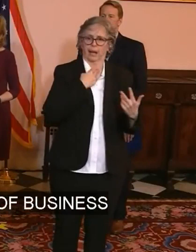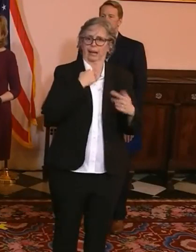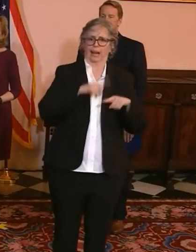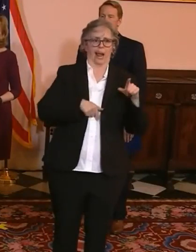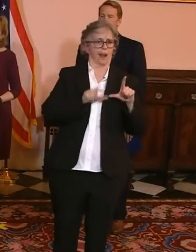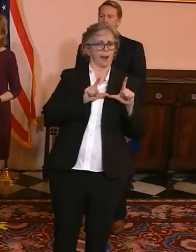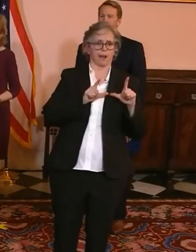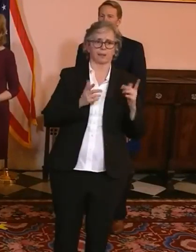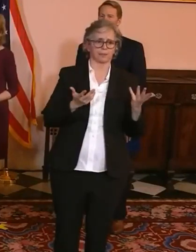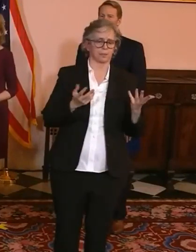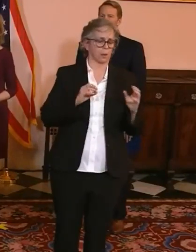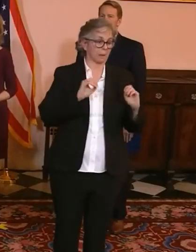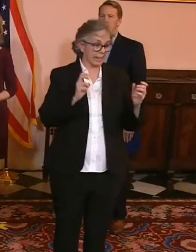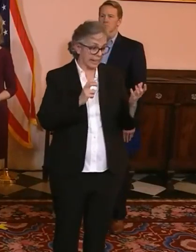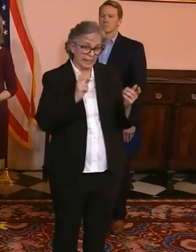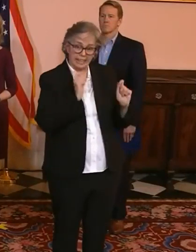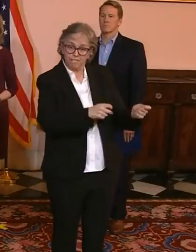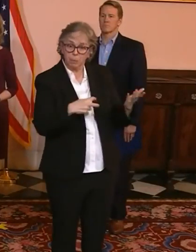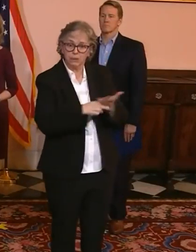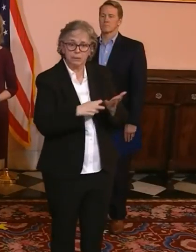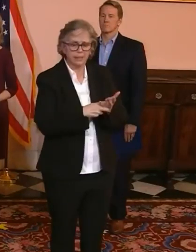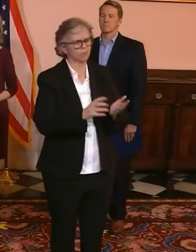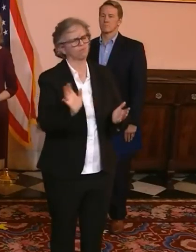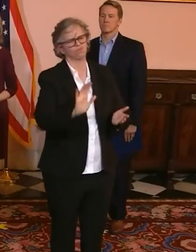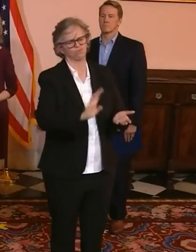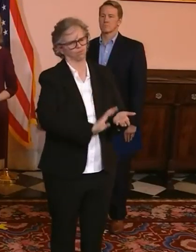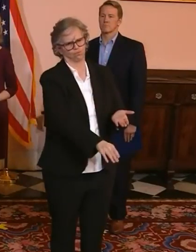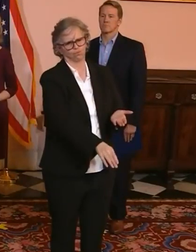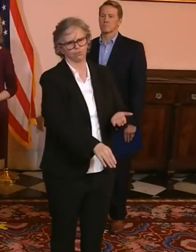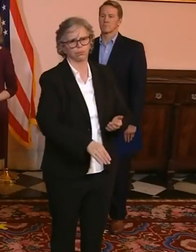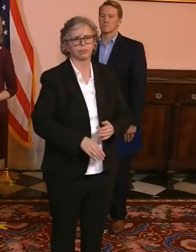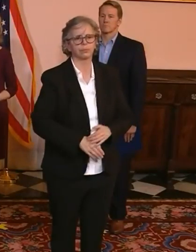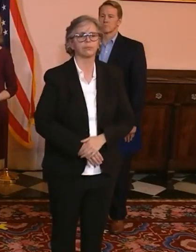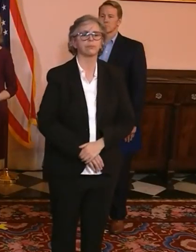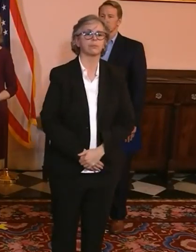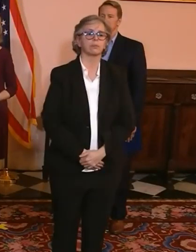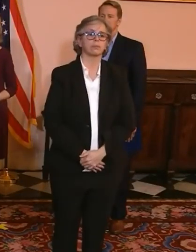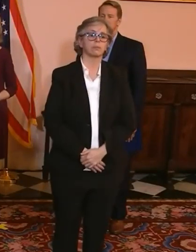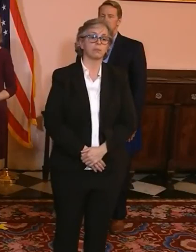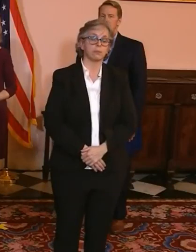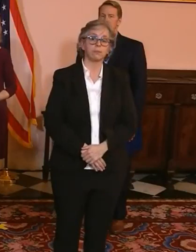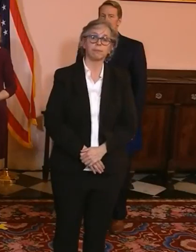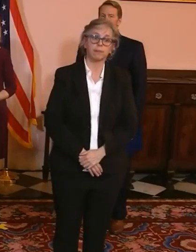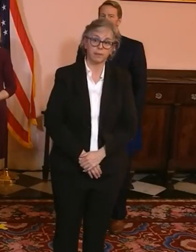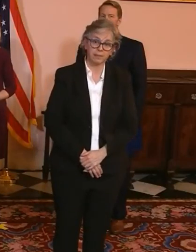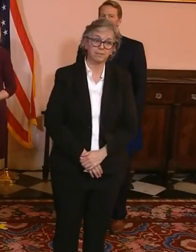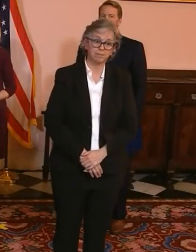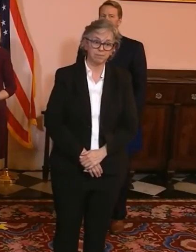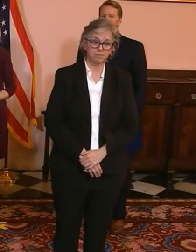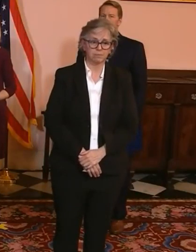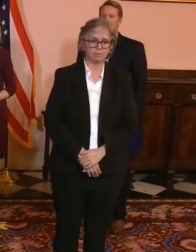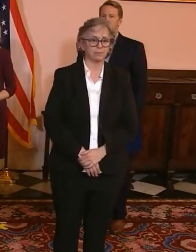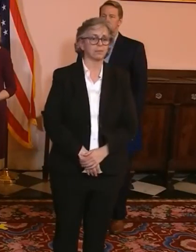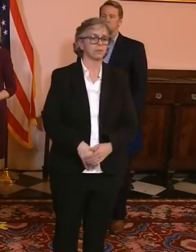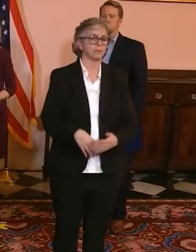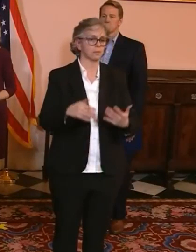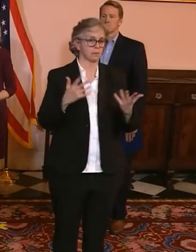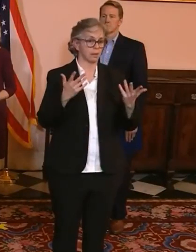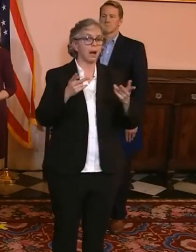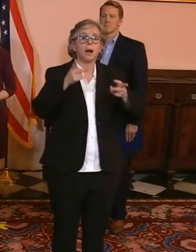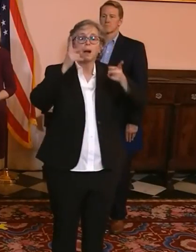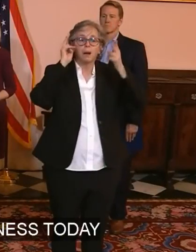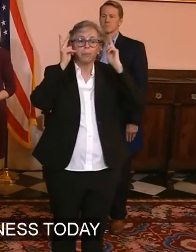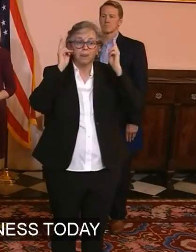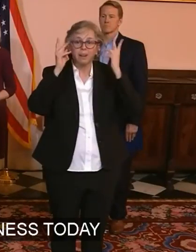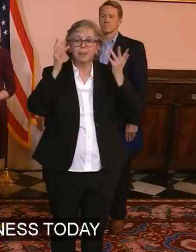We're asking, and we will be ordering at the close of business today, that all barbershops, hairdressers,